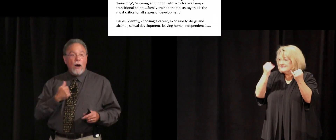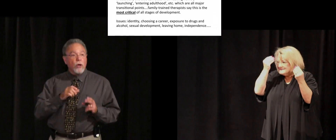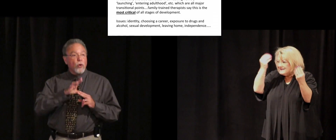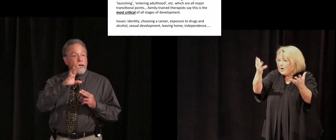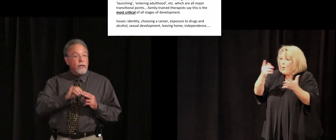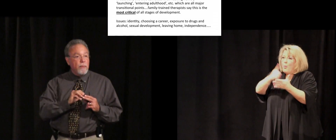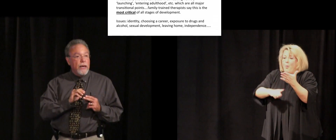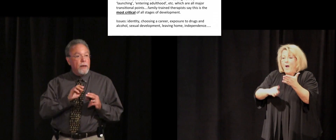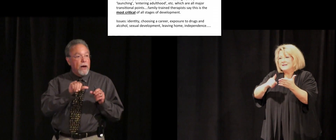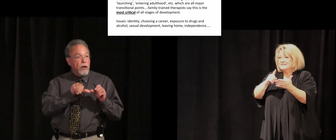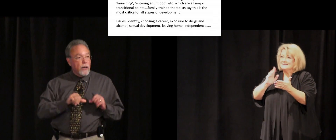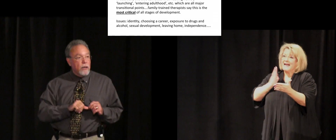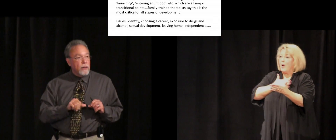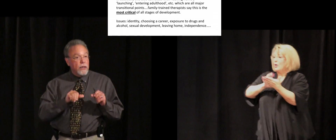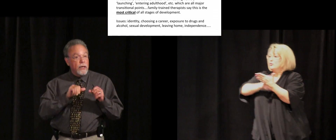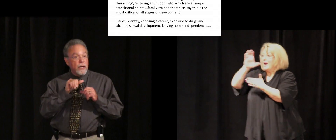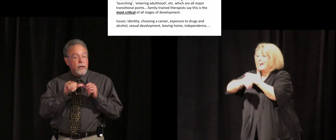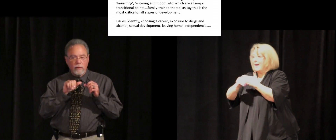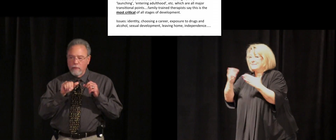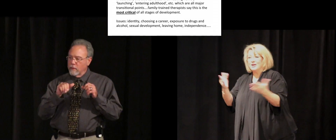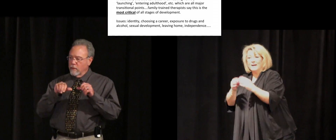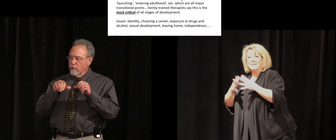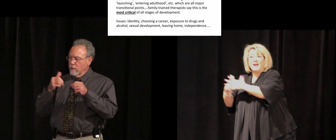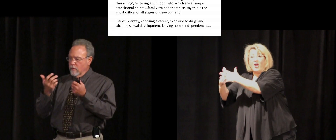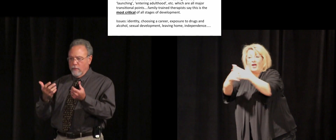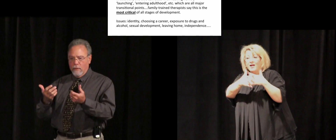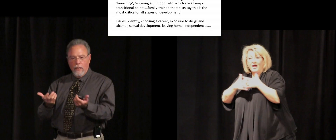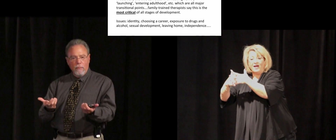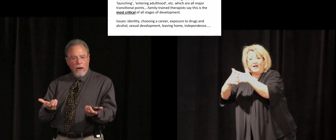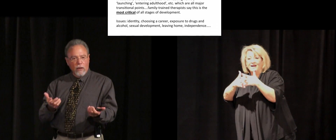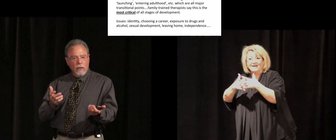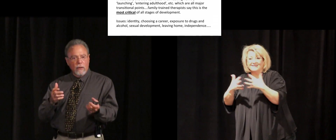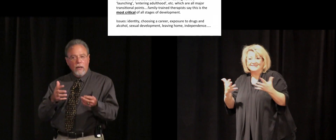be successful, and you're skipping all of your classes. Why would a student do that?